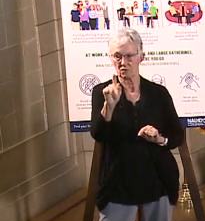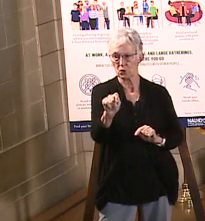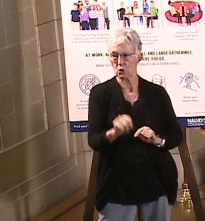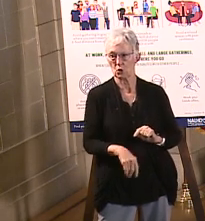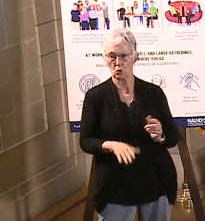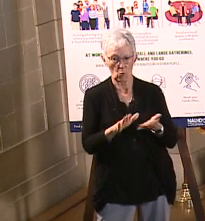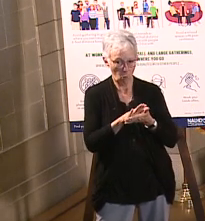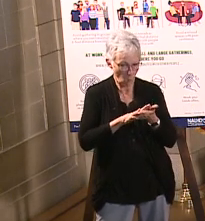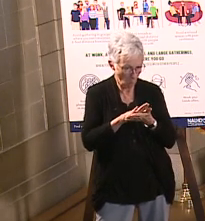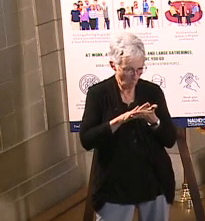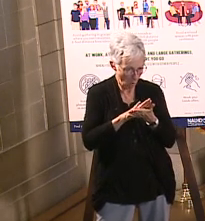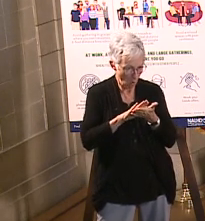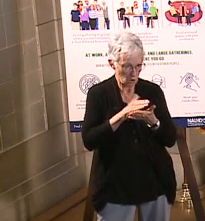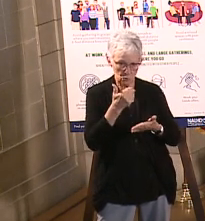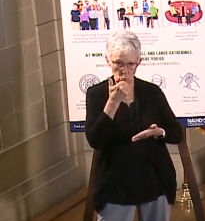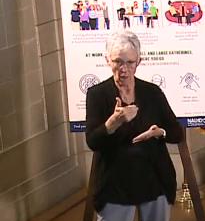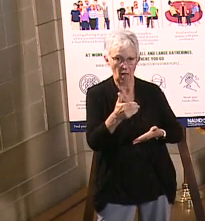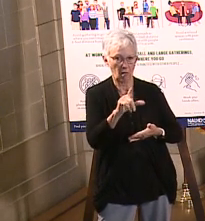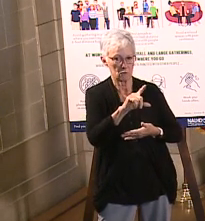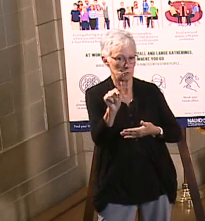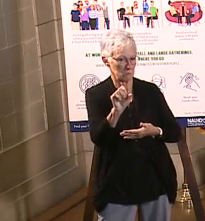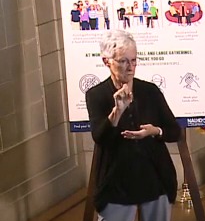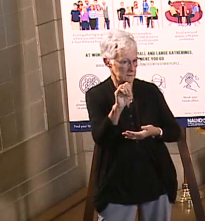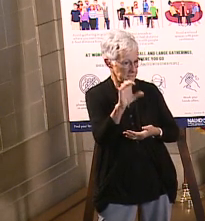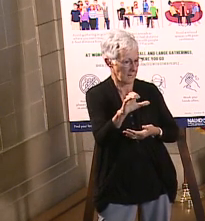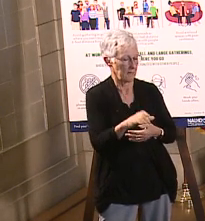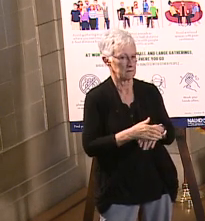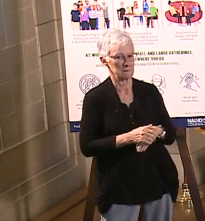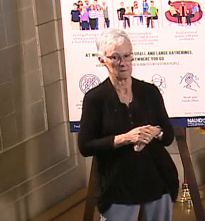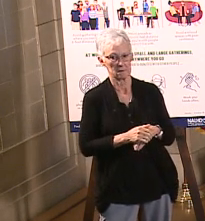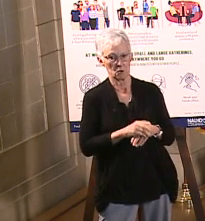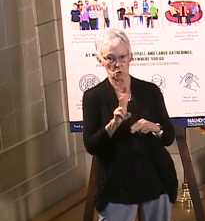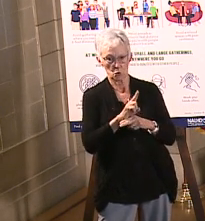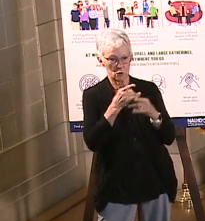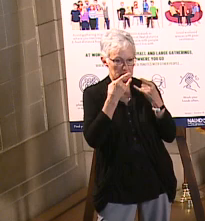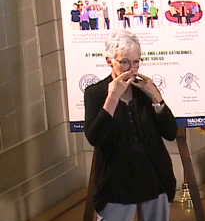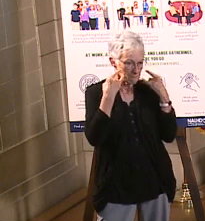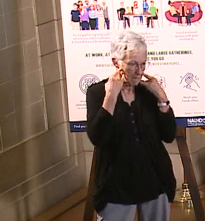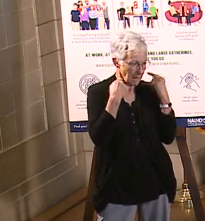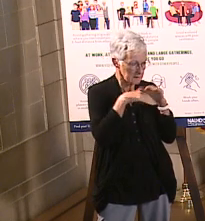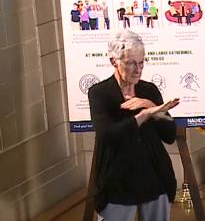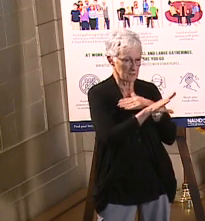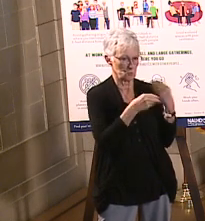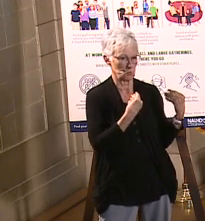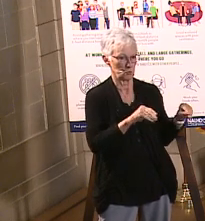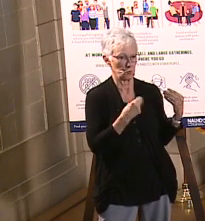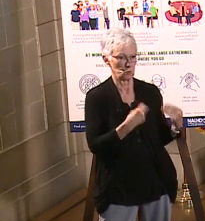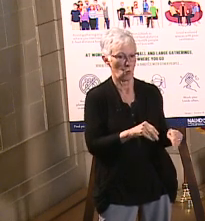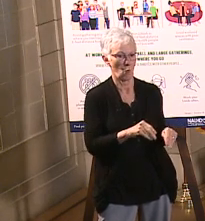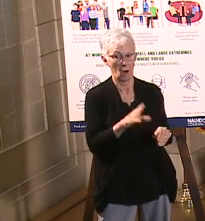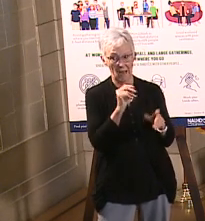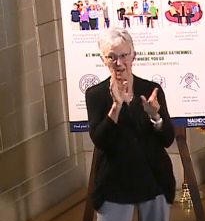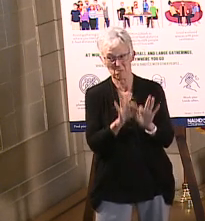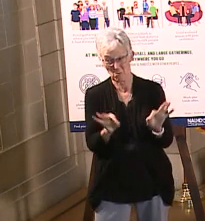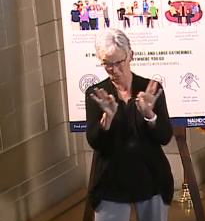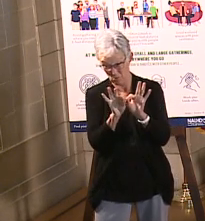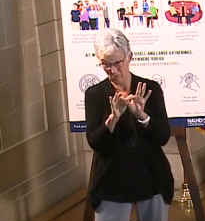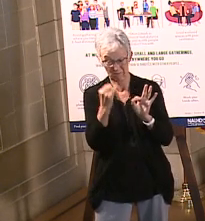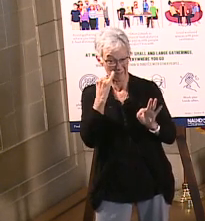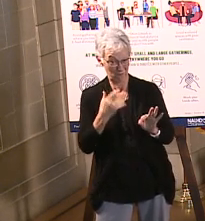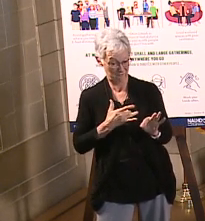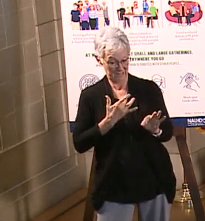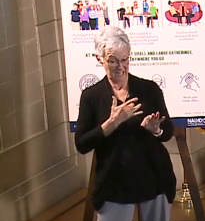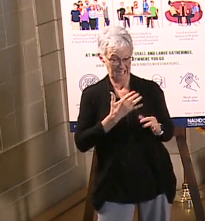20 seconds at a time, wearing your mask when you go to the store, staying home when you're sick. That's an important rule. Making sure